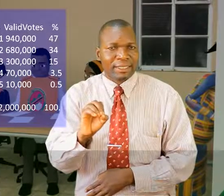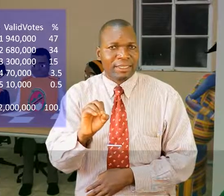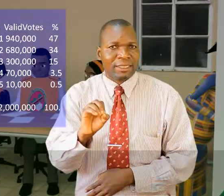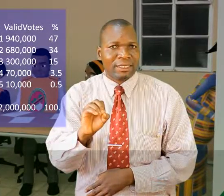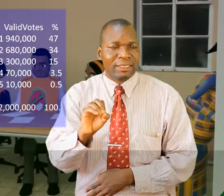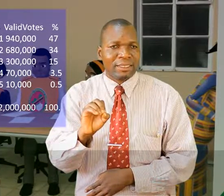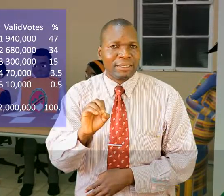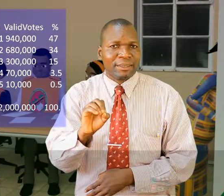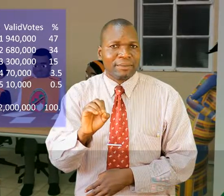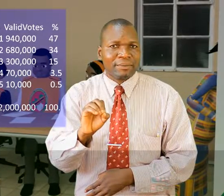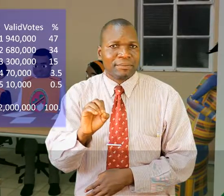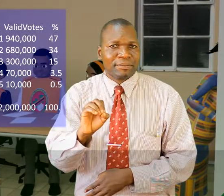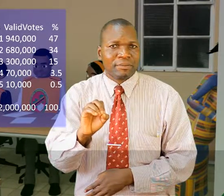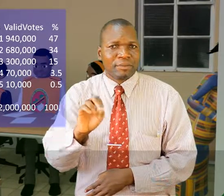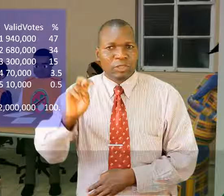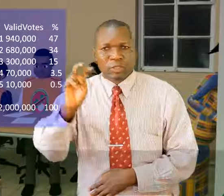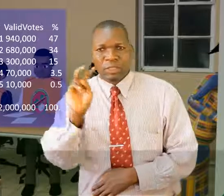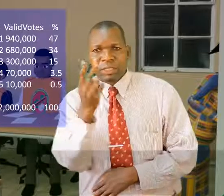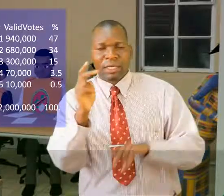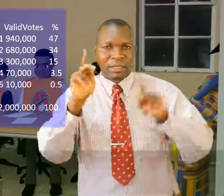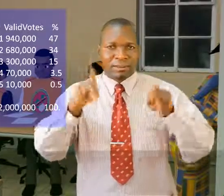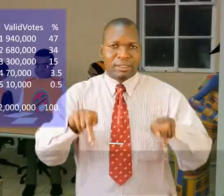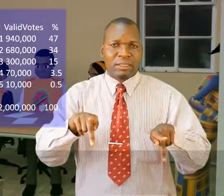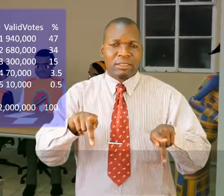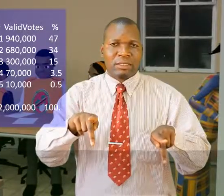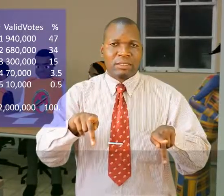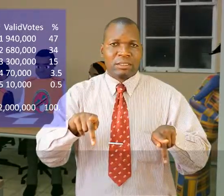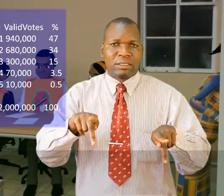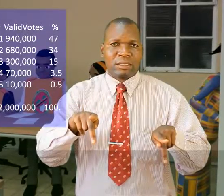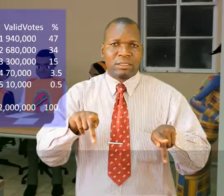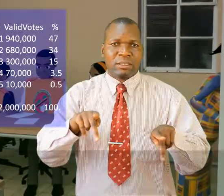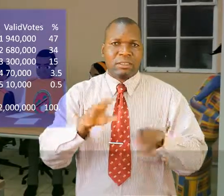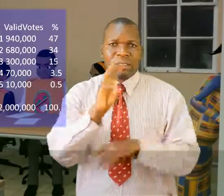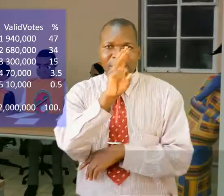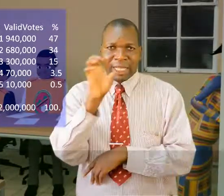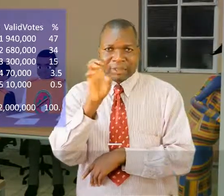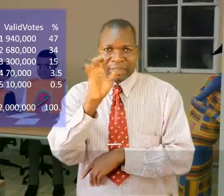votes 680,000, percentage 34.